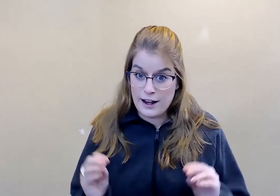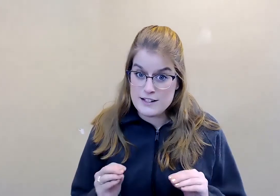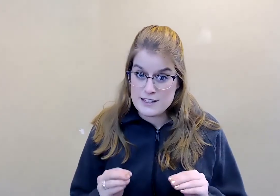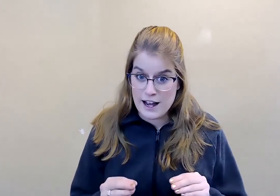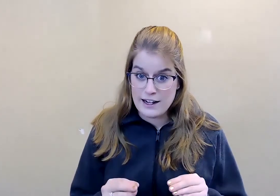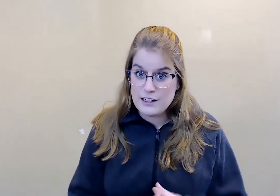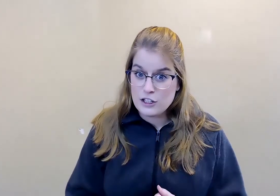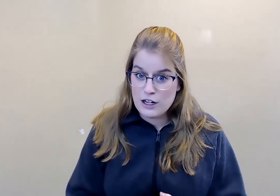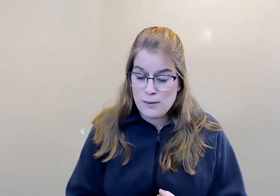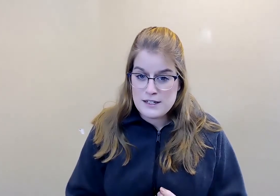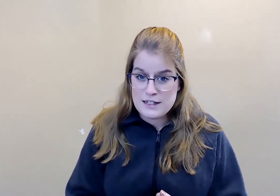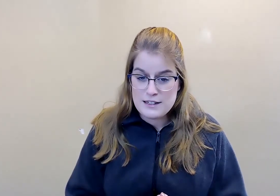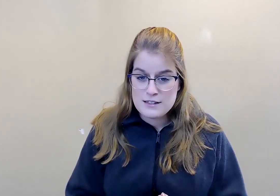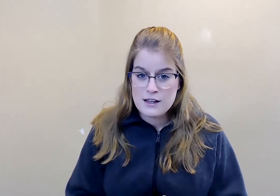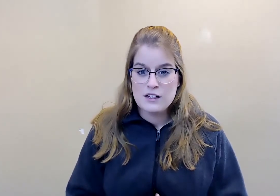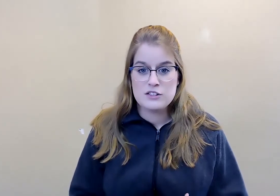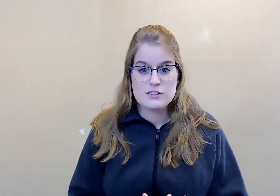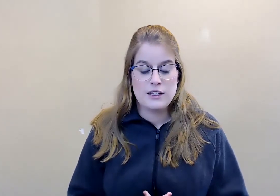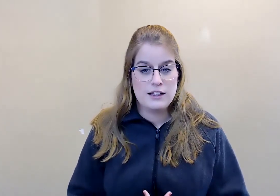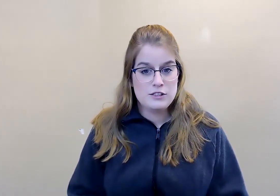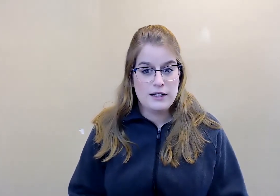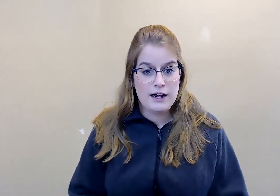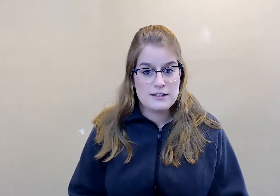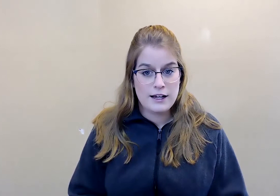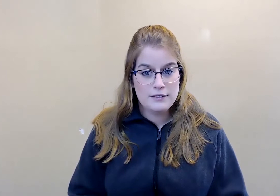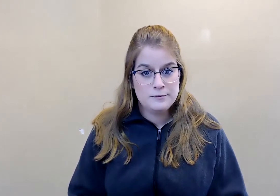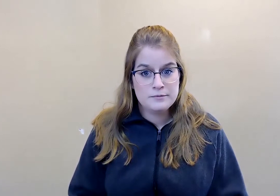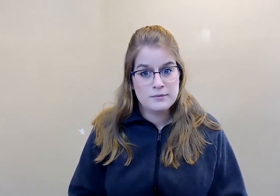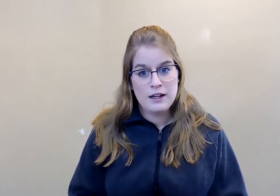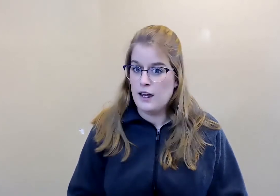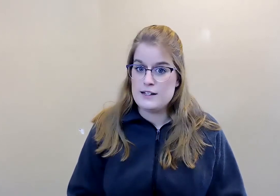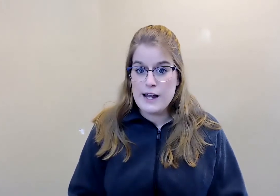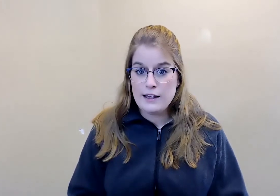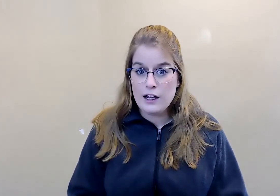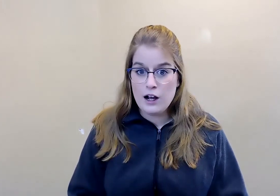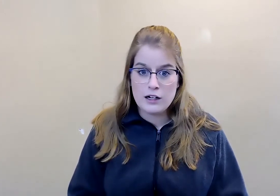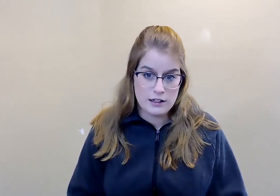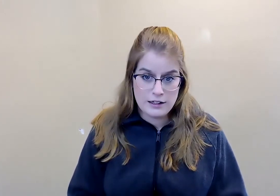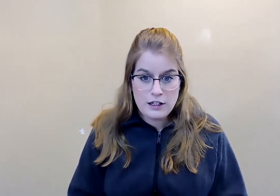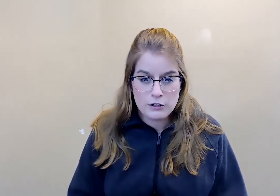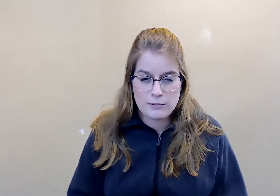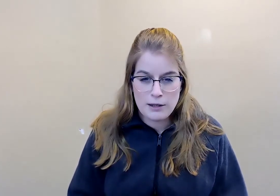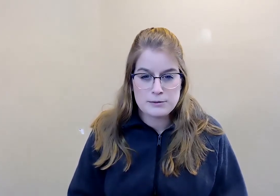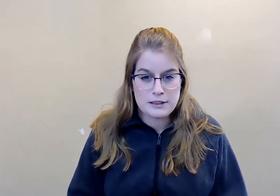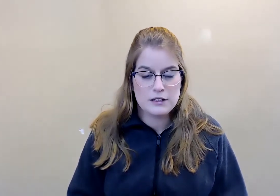and sign your ABCs just like they do in ASL? It's not that hard, and I think you can probably learn